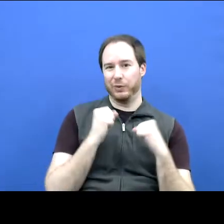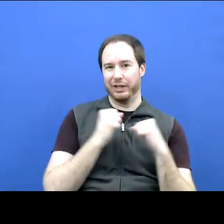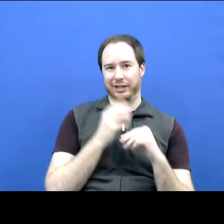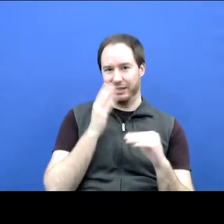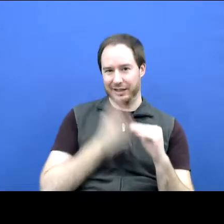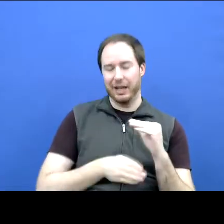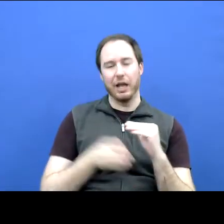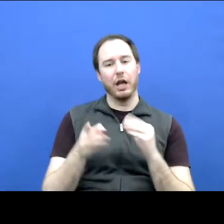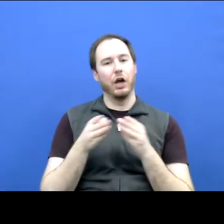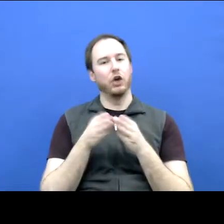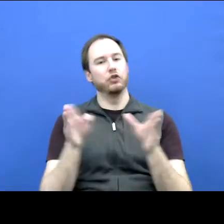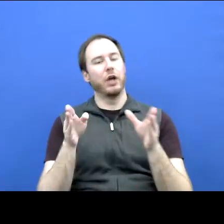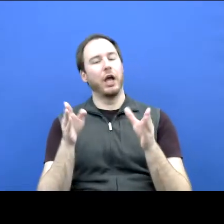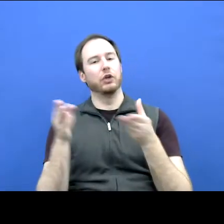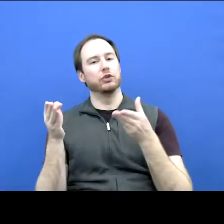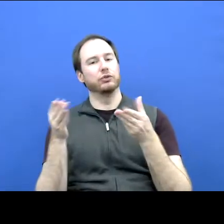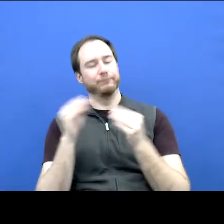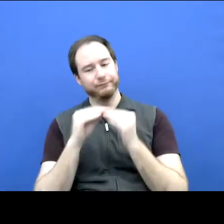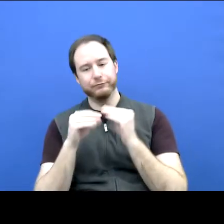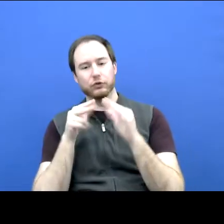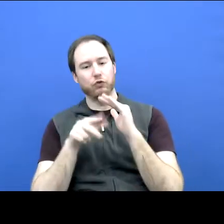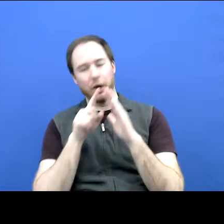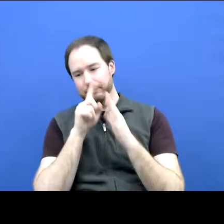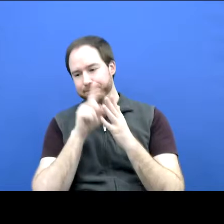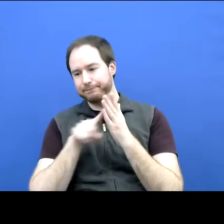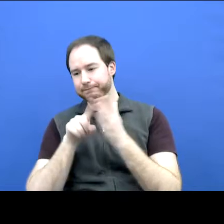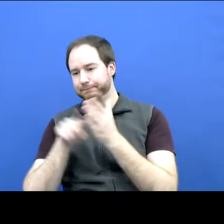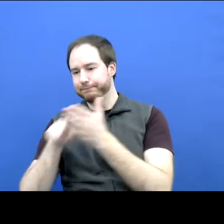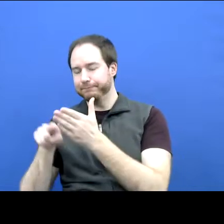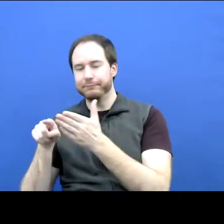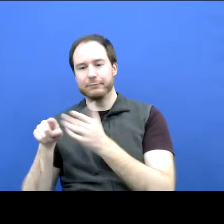our general services garage went through all the equipment.